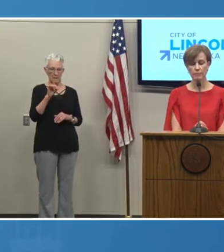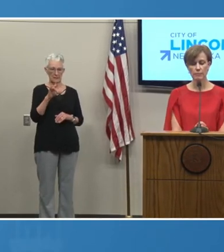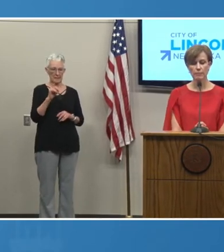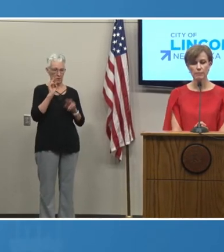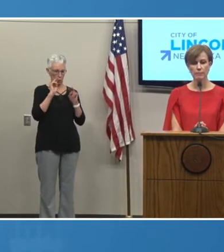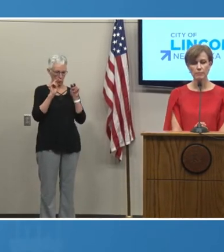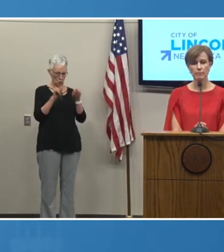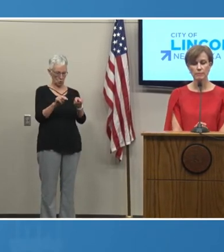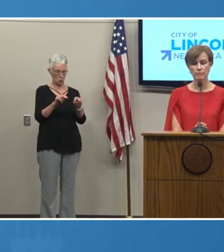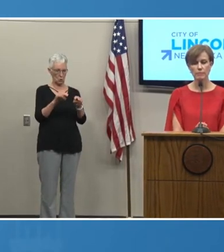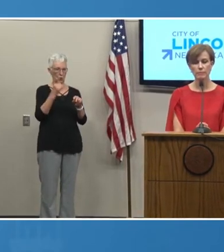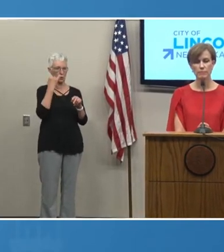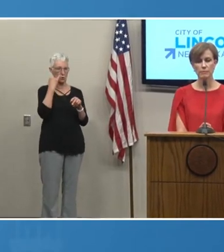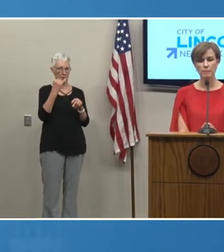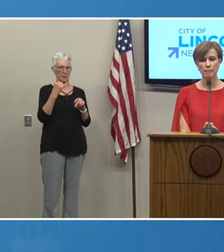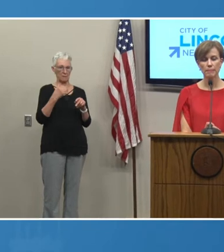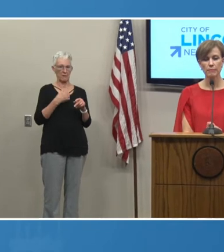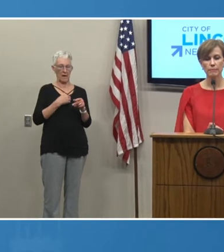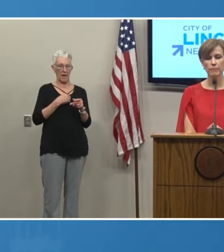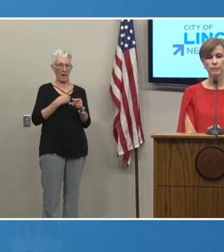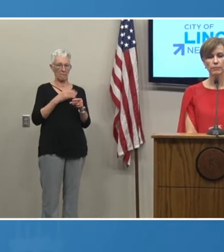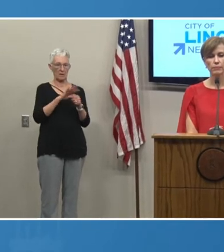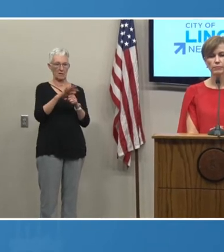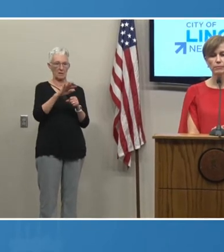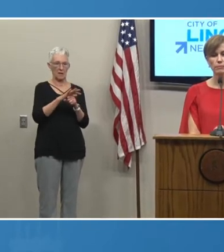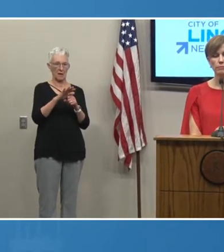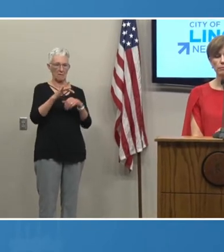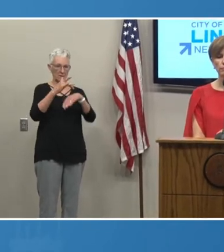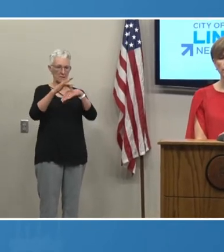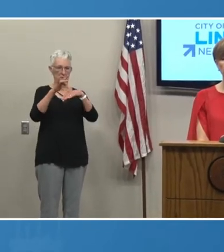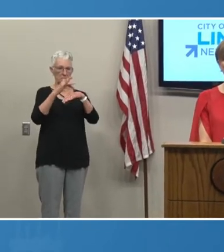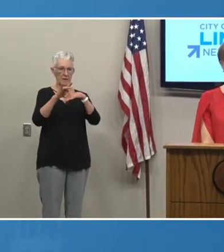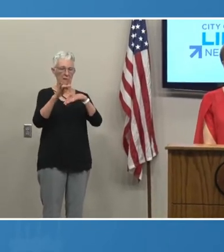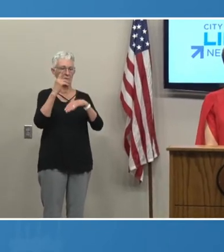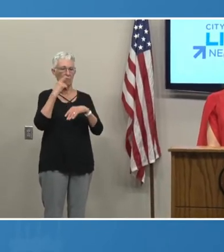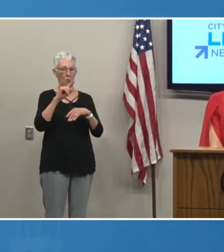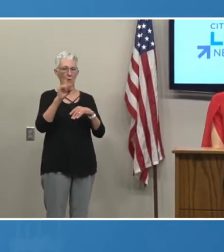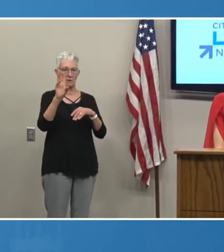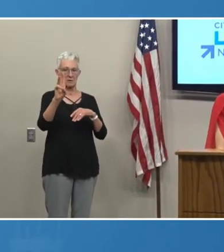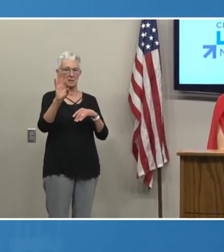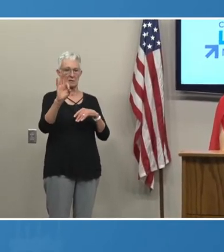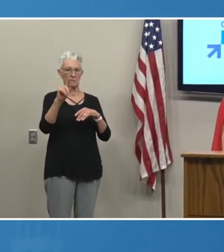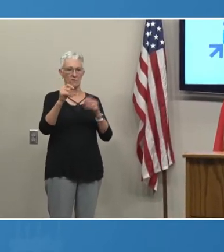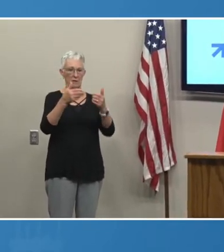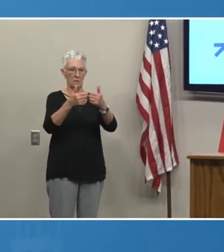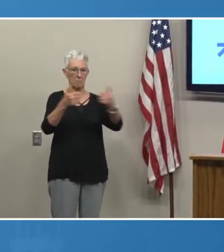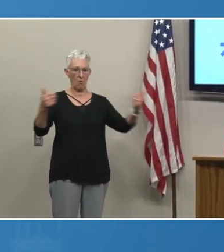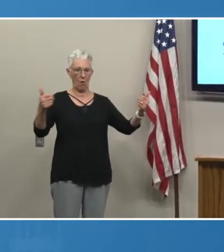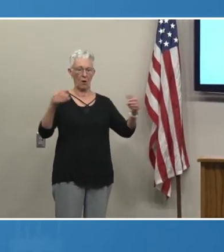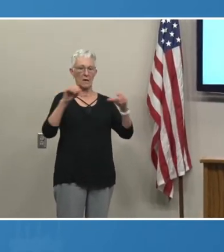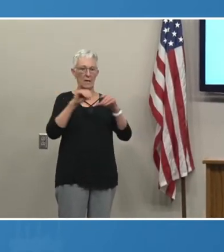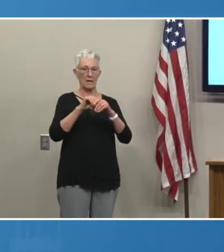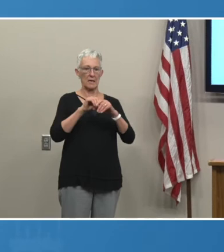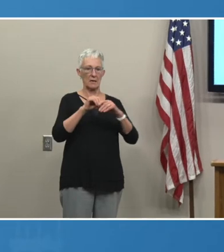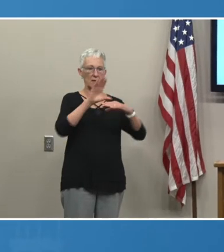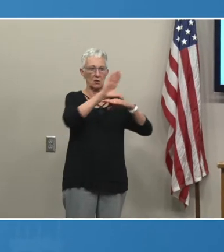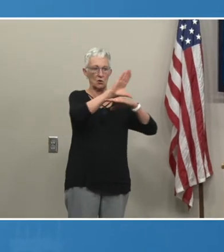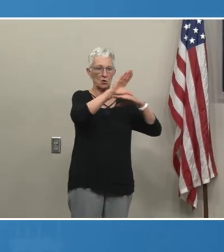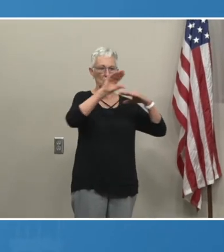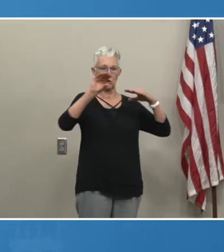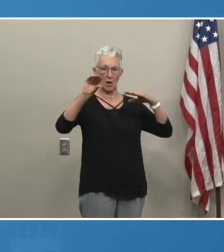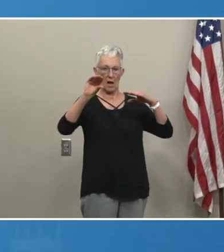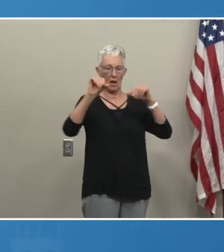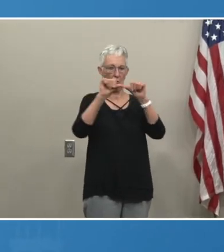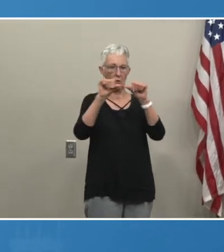if we had people spaced 6 feet apart in the shallow water areas of the pool, and then we reduced that